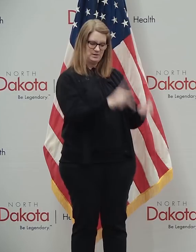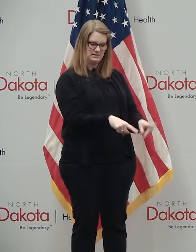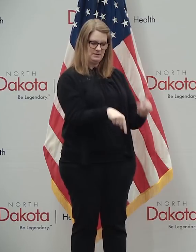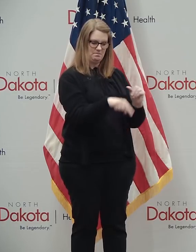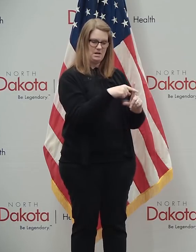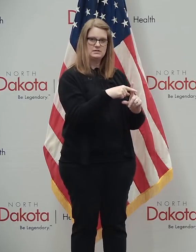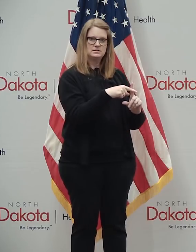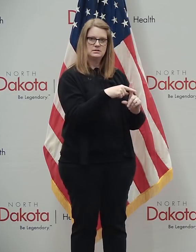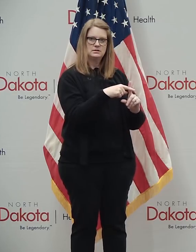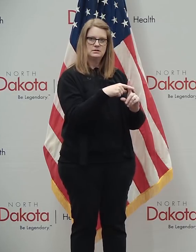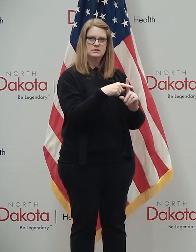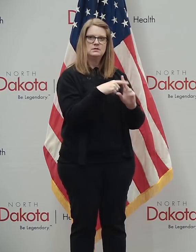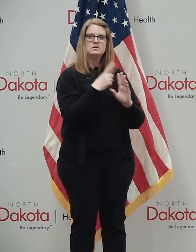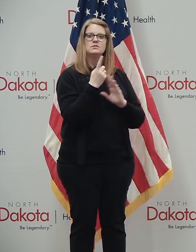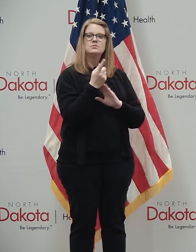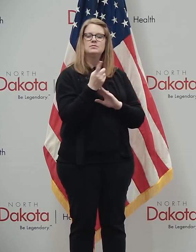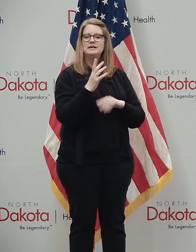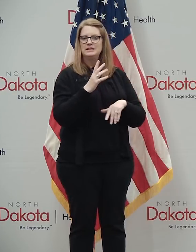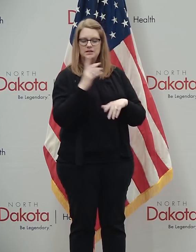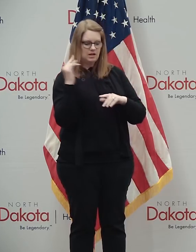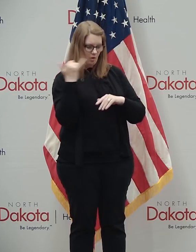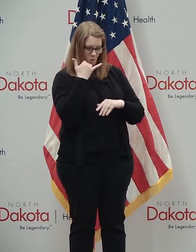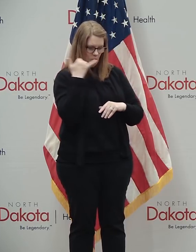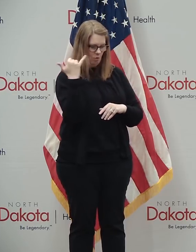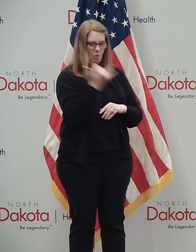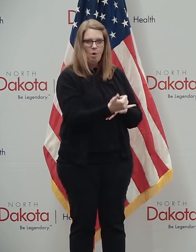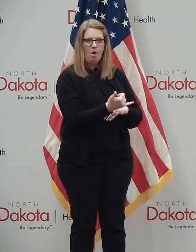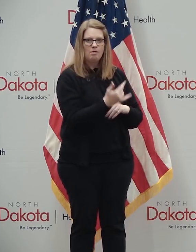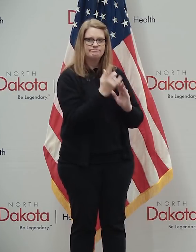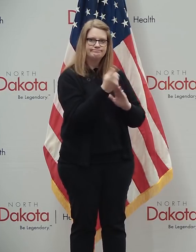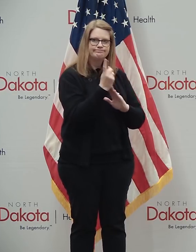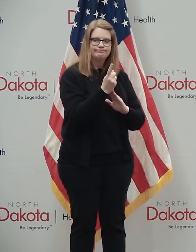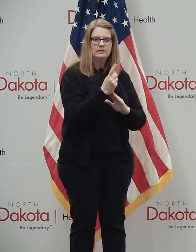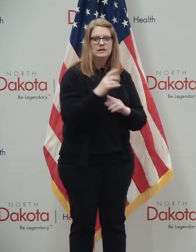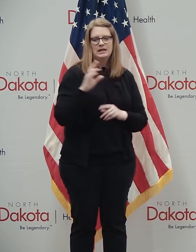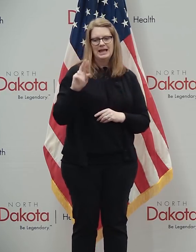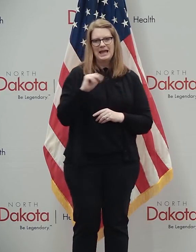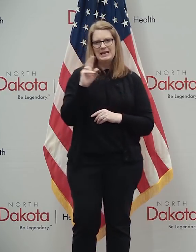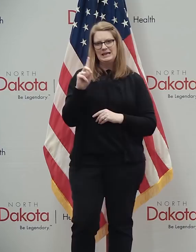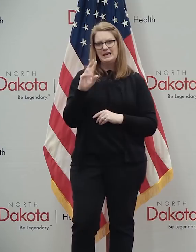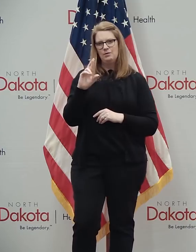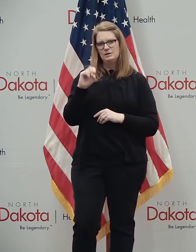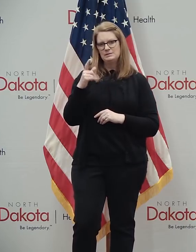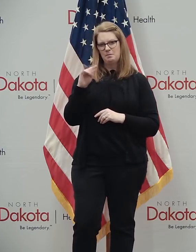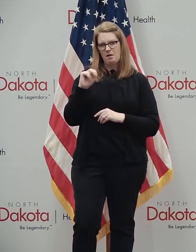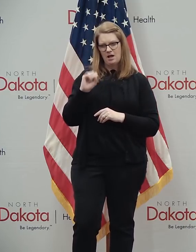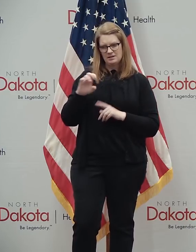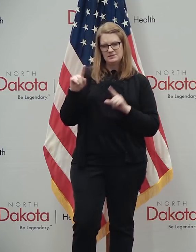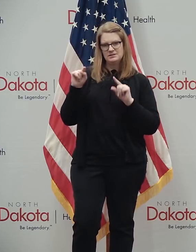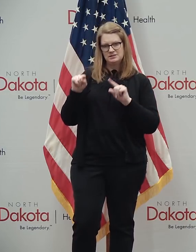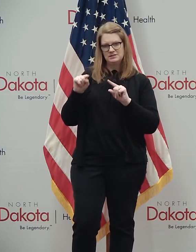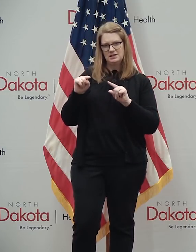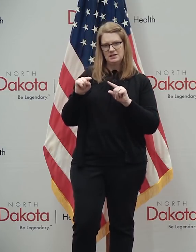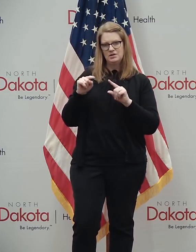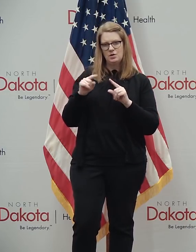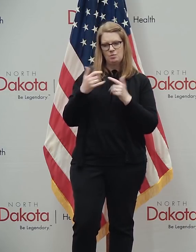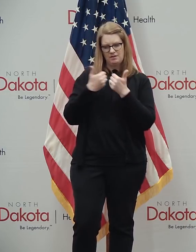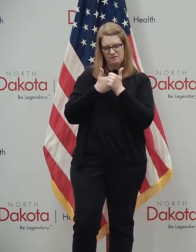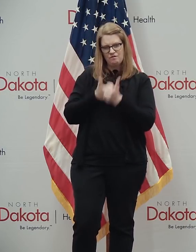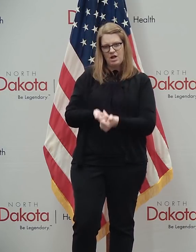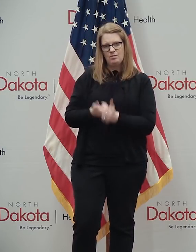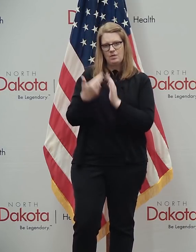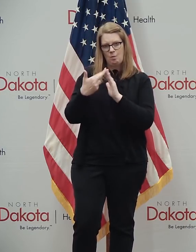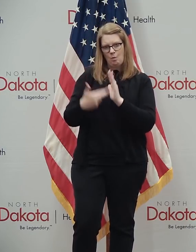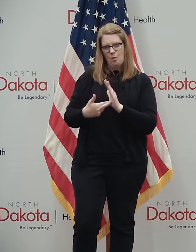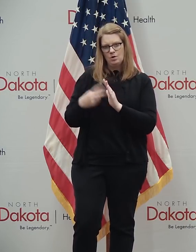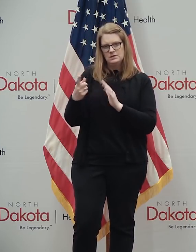calls immediately to understand what's going on. On ND response is the algorithm we're following as it relates to who goes in. So